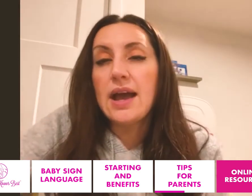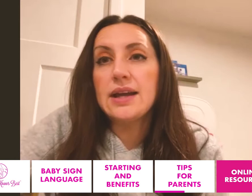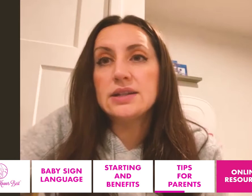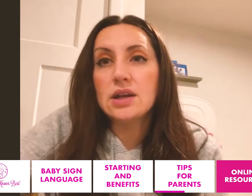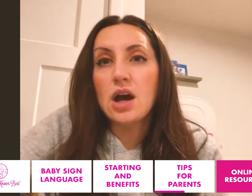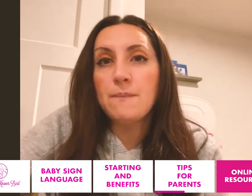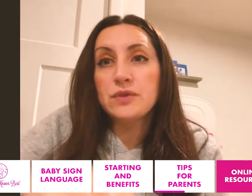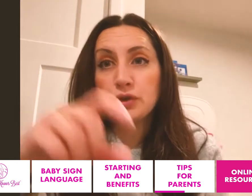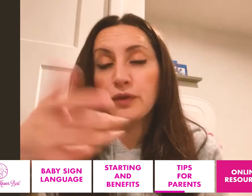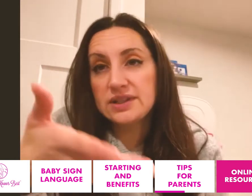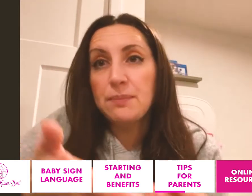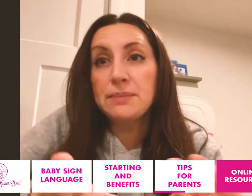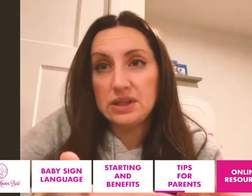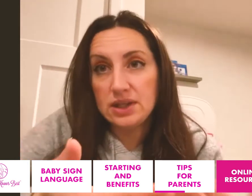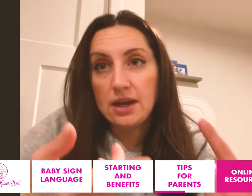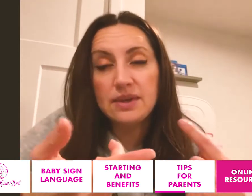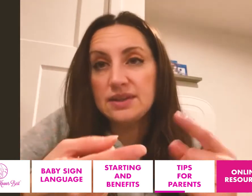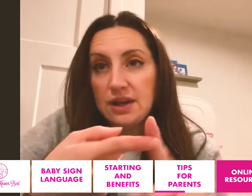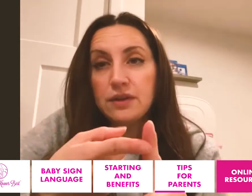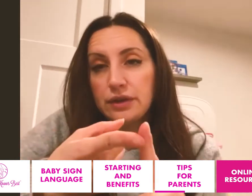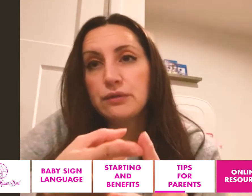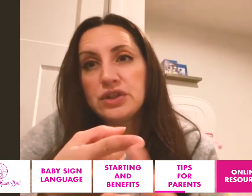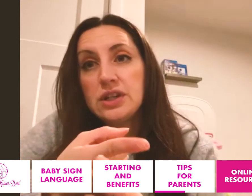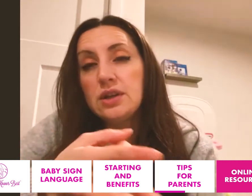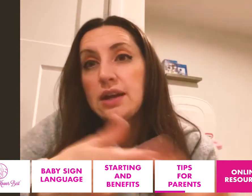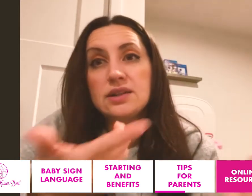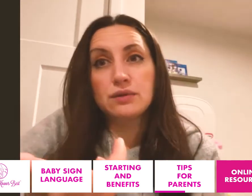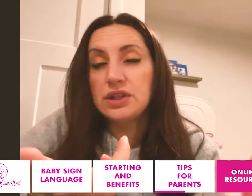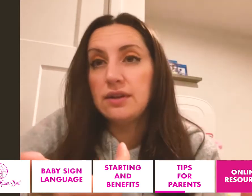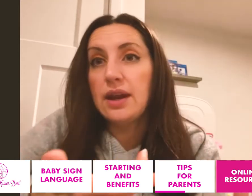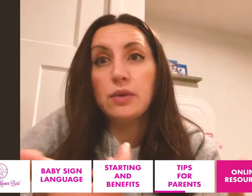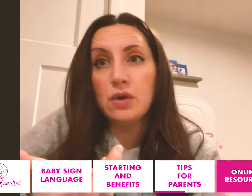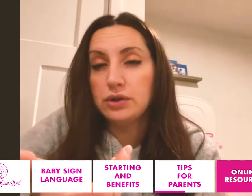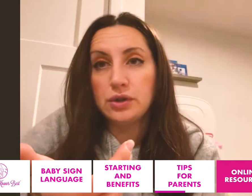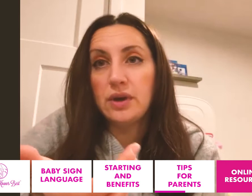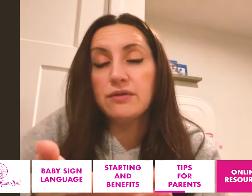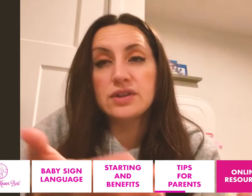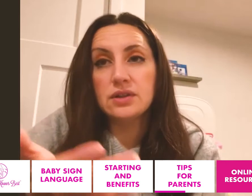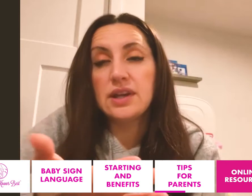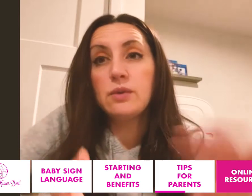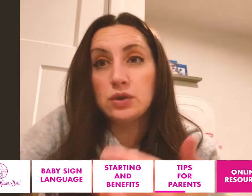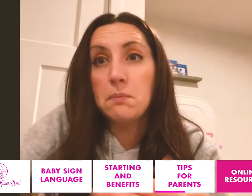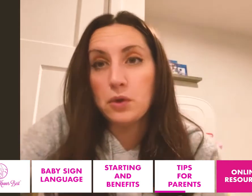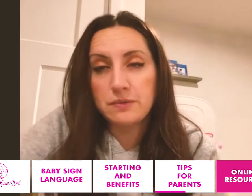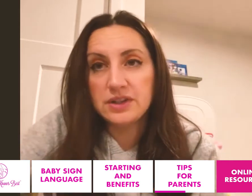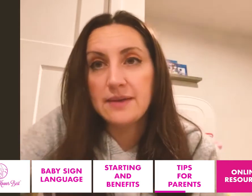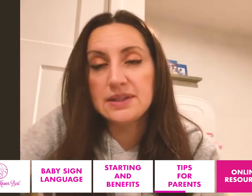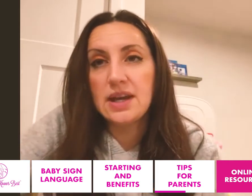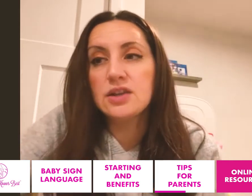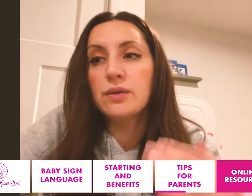And so, for example, mealtime is definitely a routine, and it's a routine that we all do every single day. We do it multiple times a day. So that's